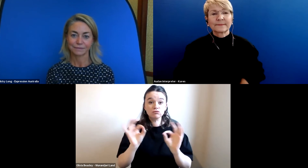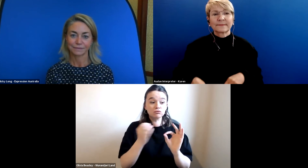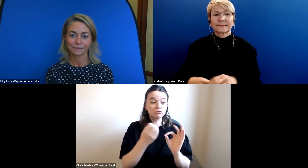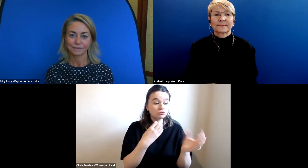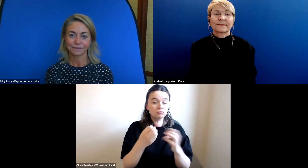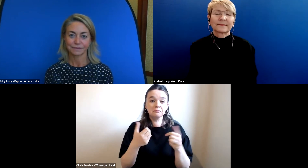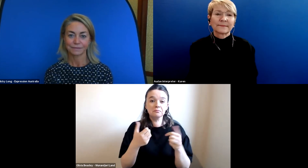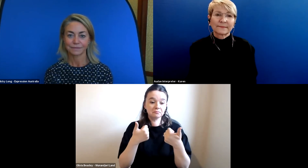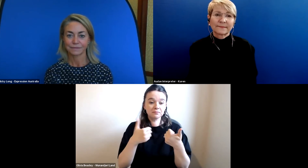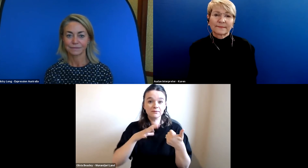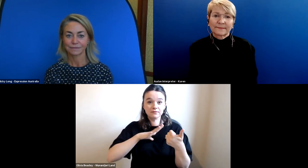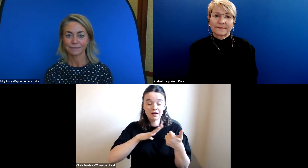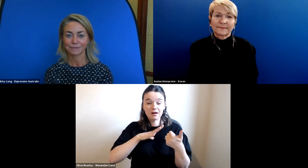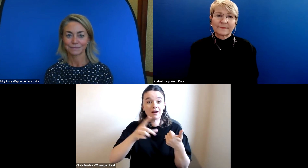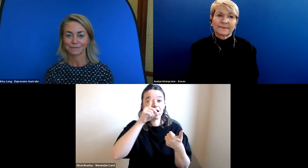have shown